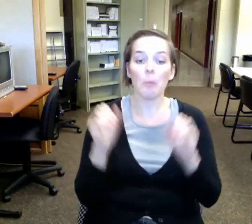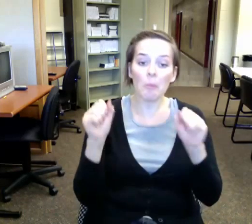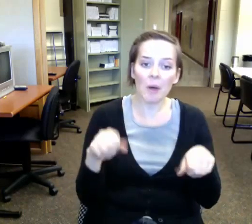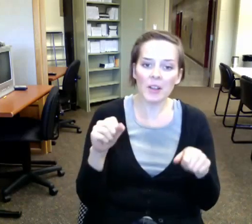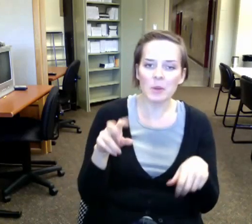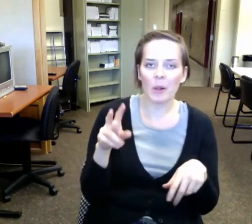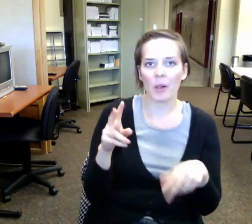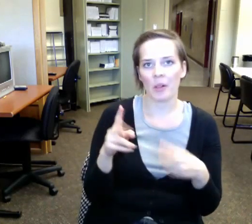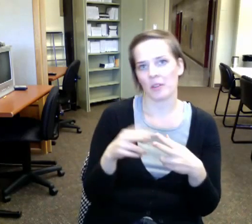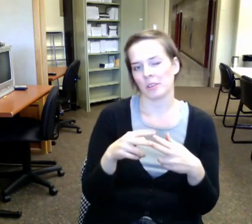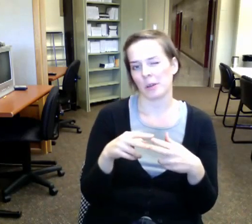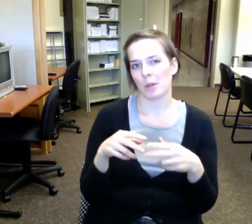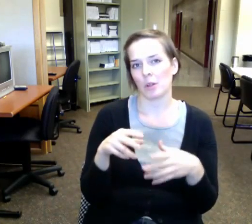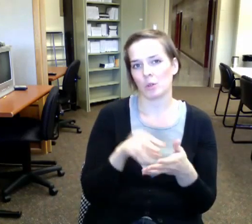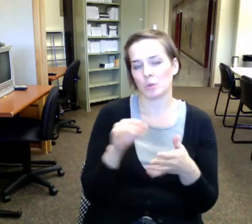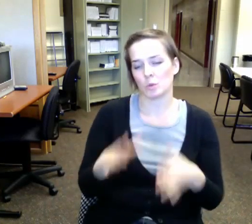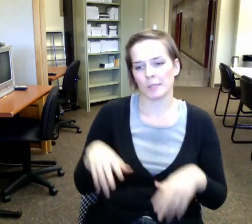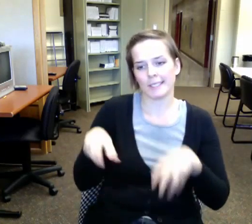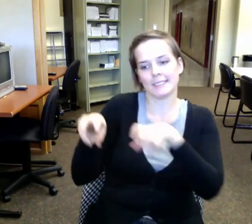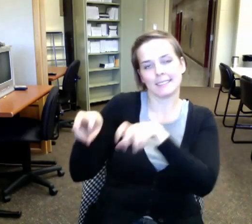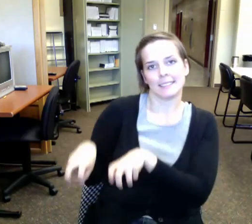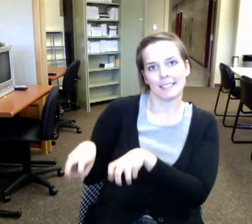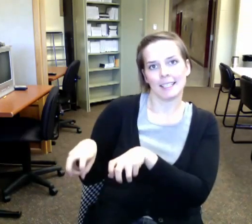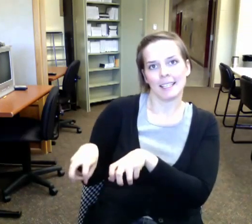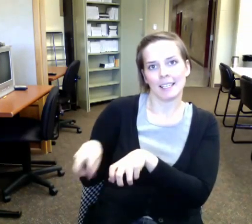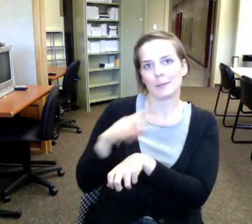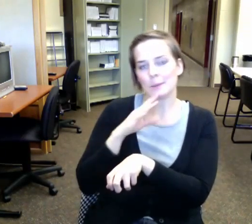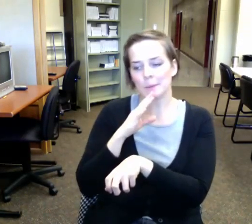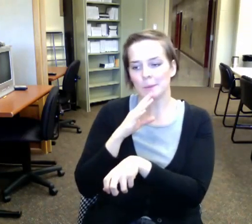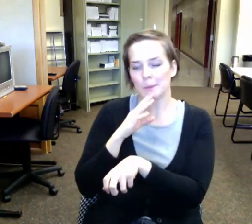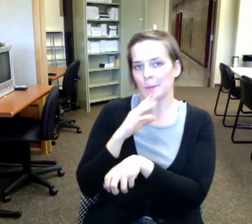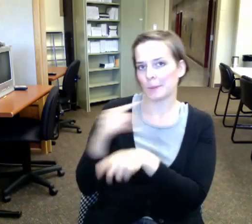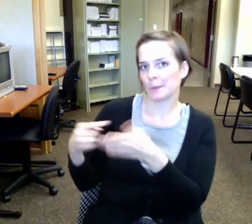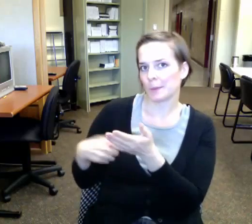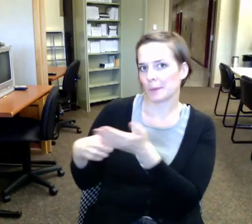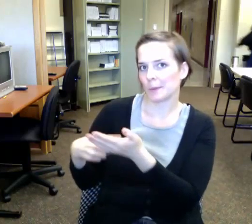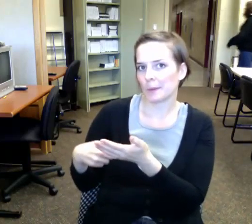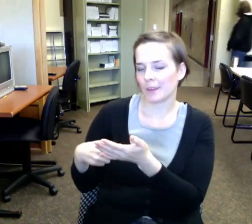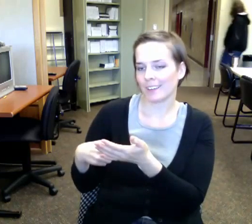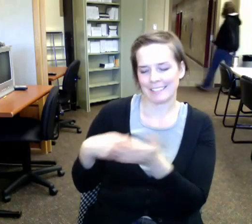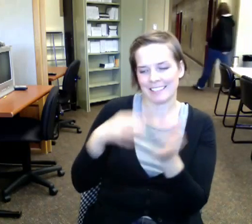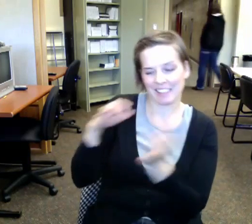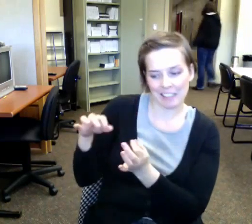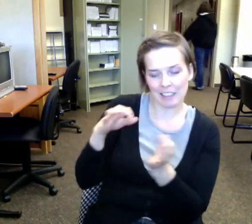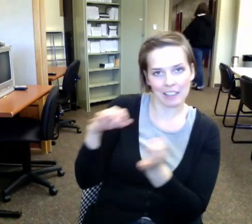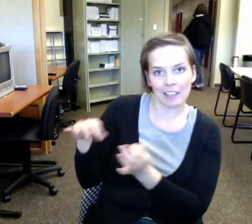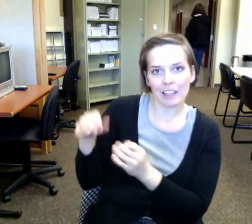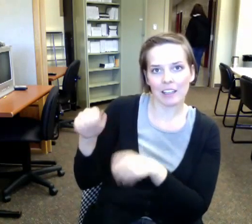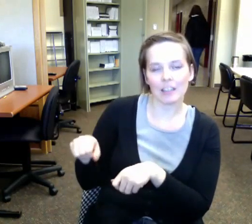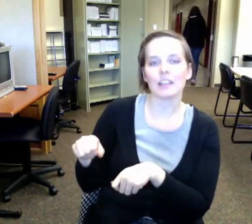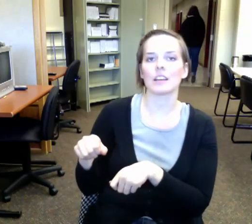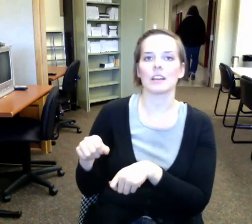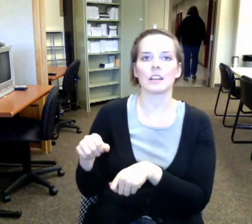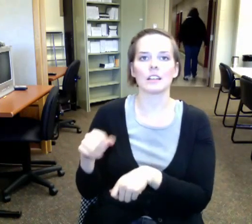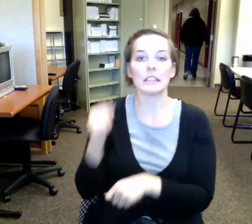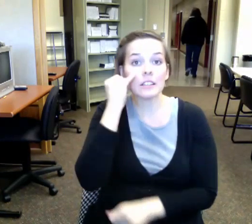are whispering or chatting with each other that you're finding distracting. If a microphone is being used, a microphone